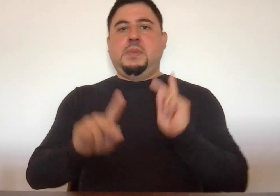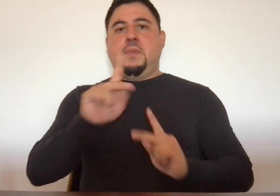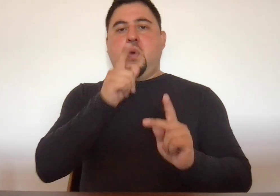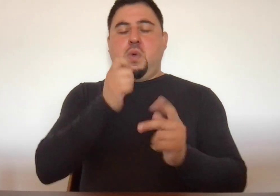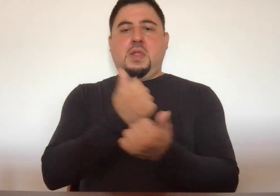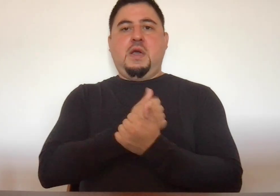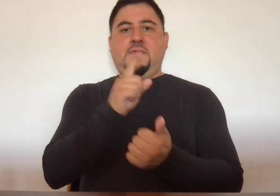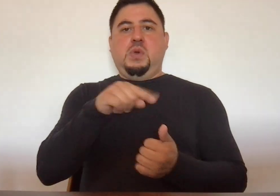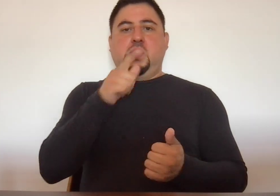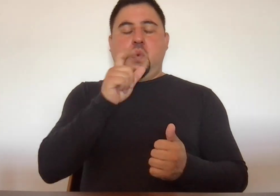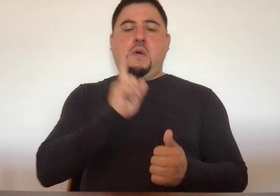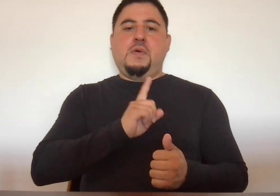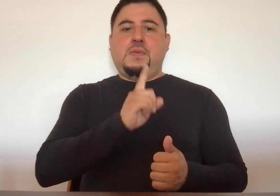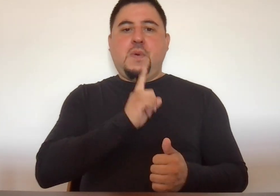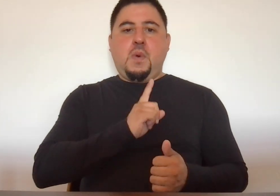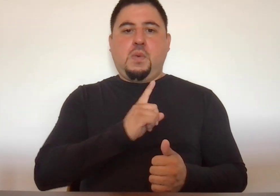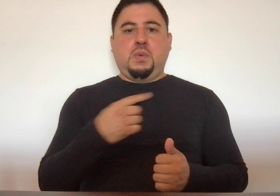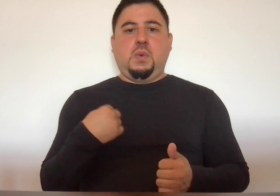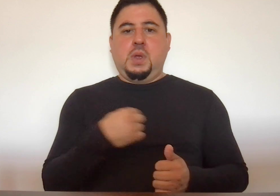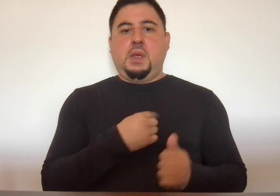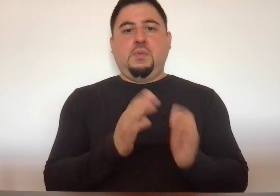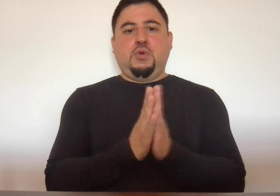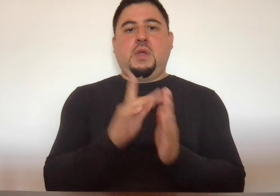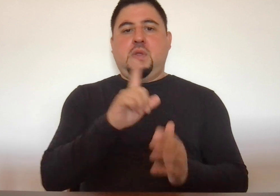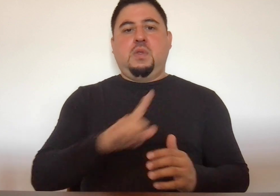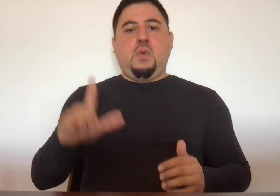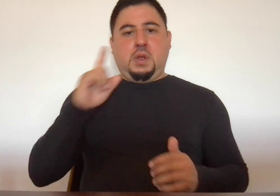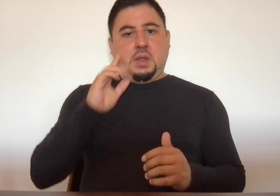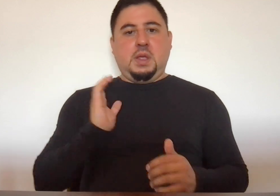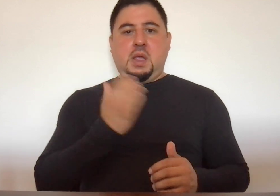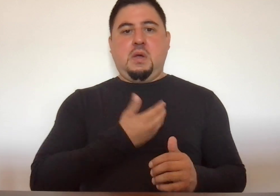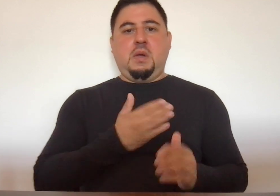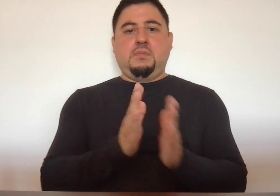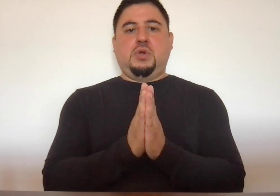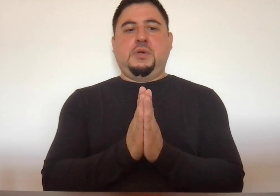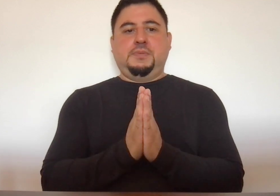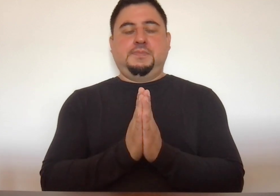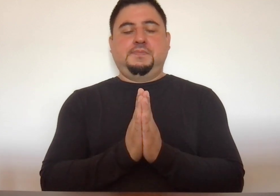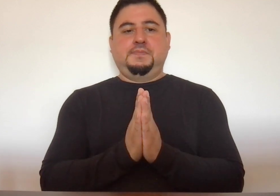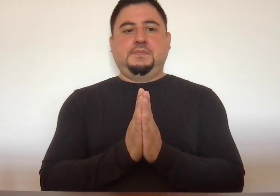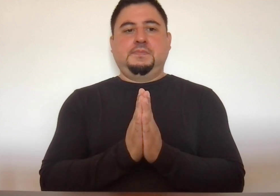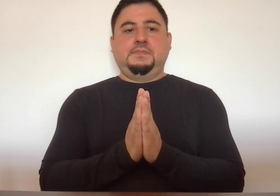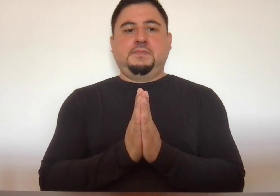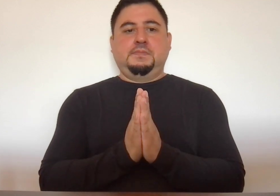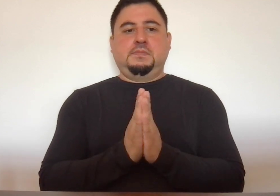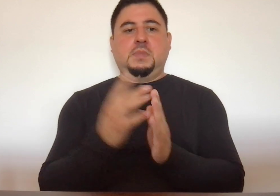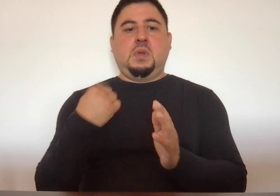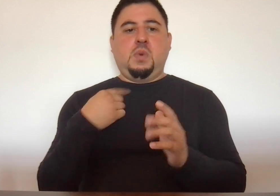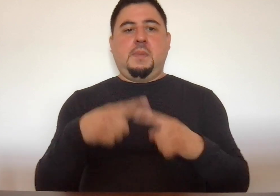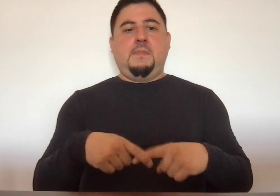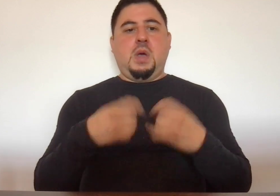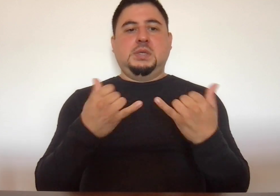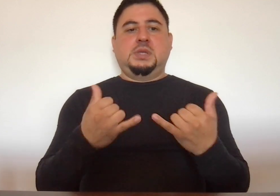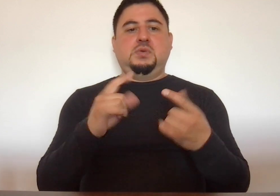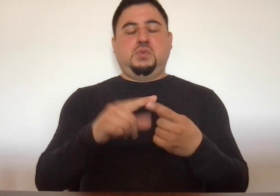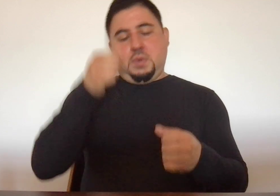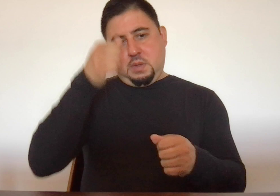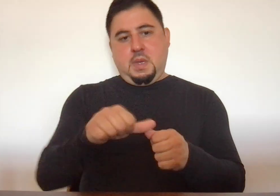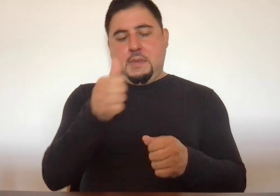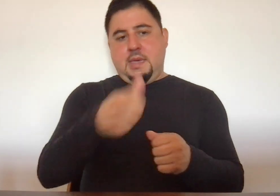alone. Let us pray to the Lord. Lord, hear our prayer. We pause now to remember any intentions